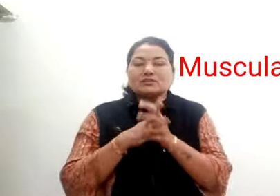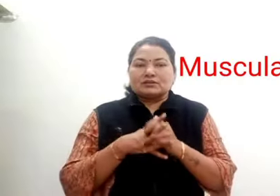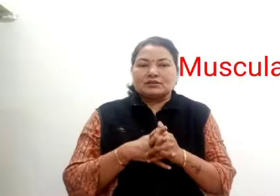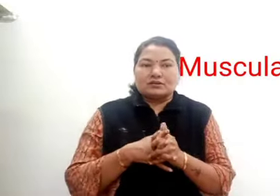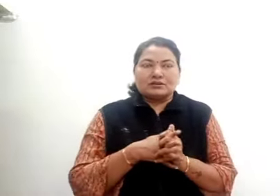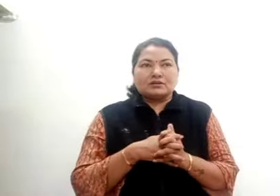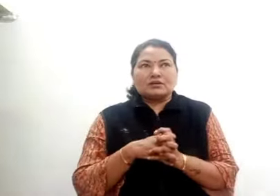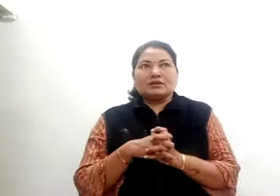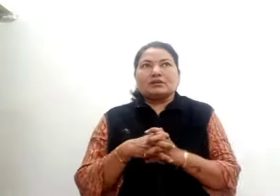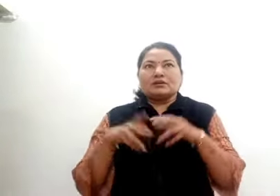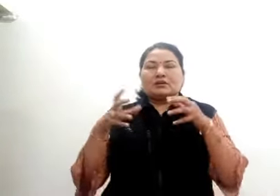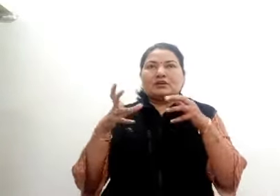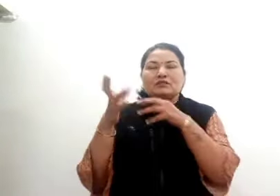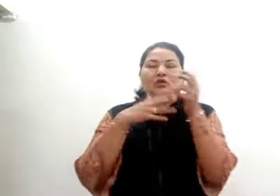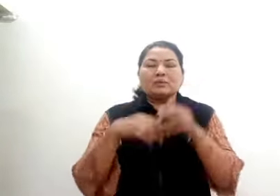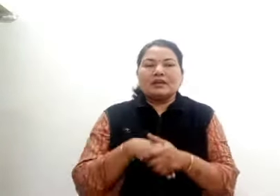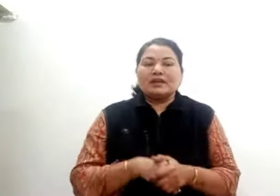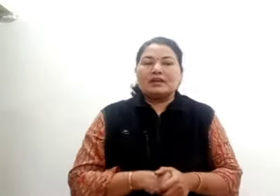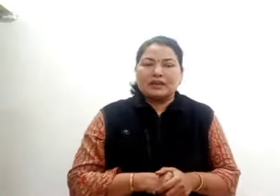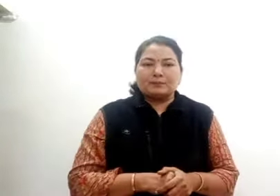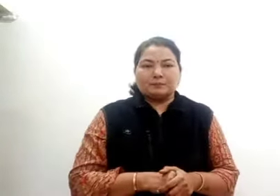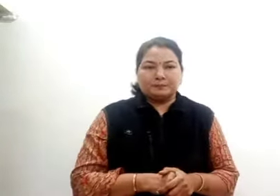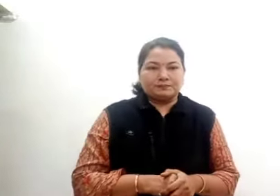Imagine if you are playing any game.